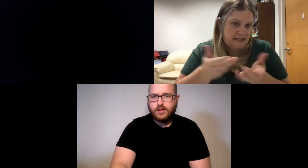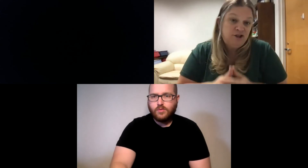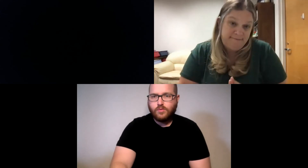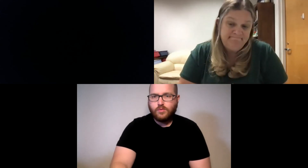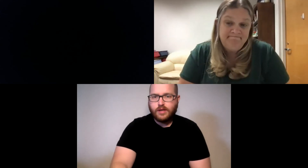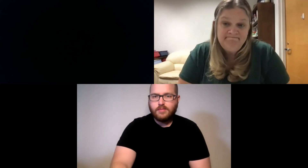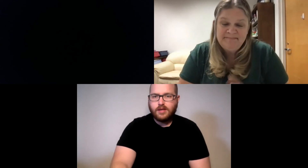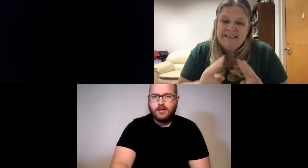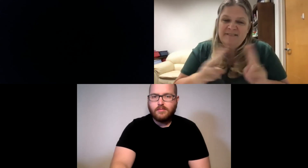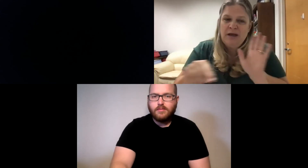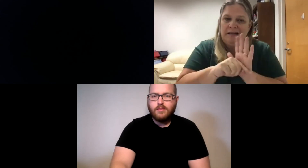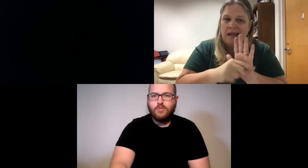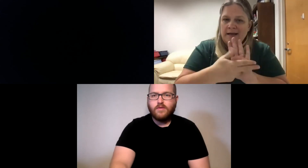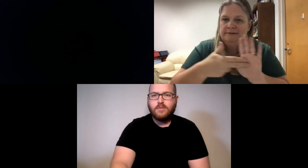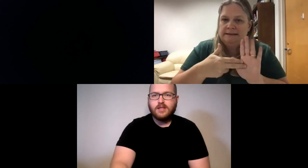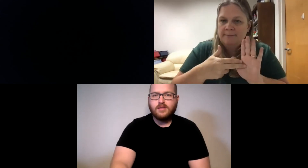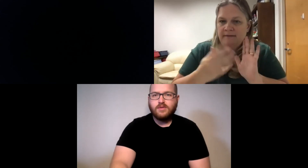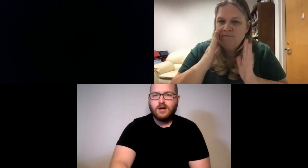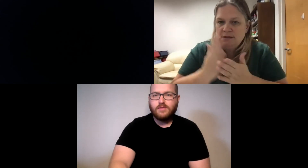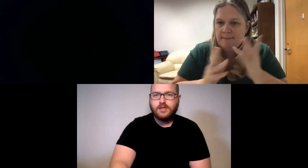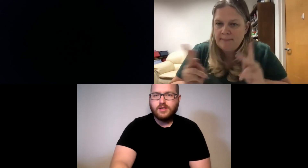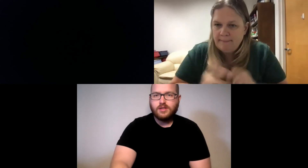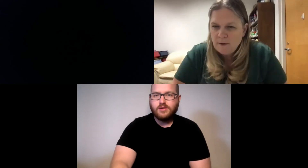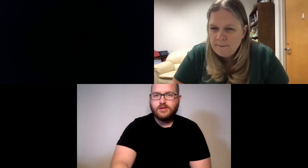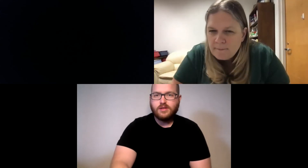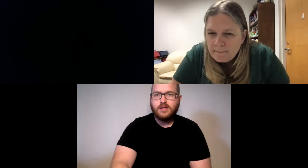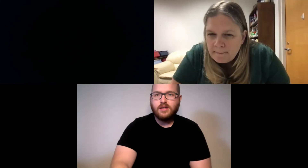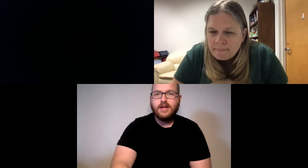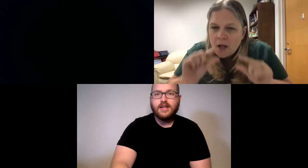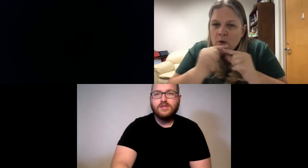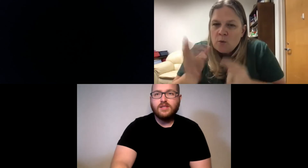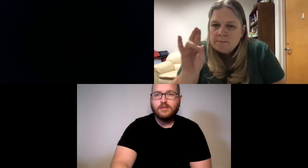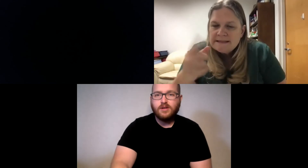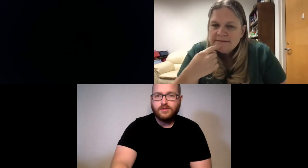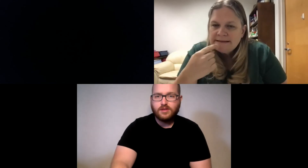how it can be more of a positive conversation. There is a